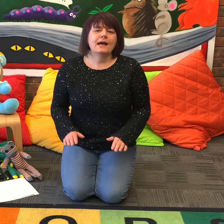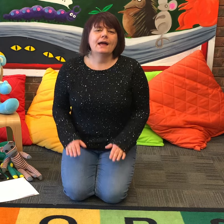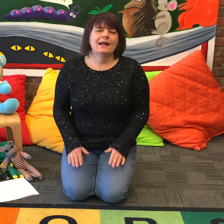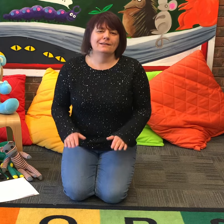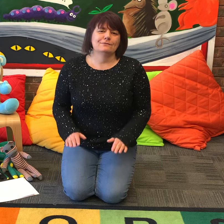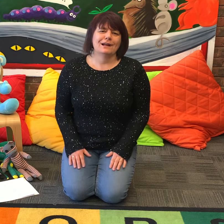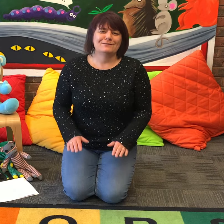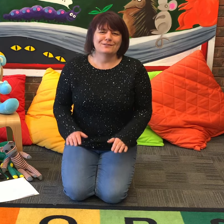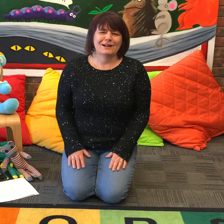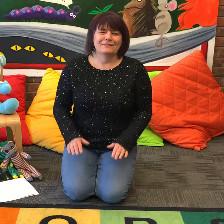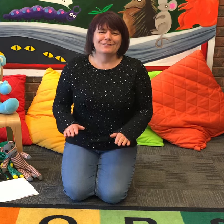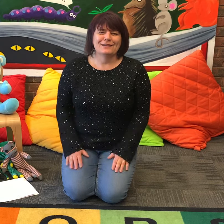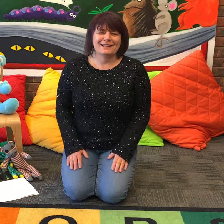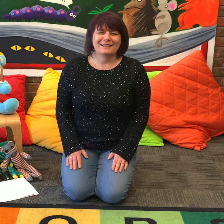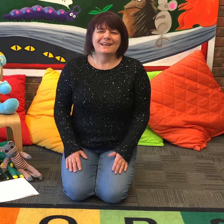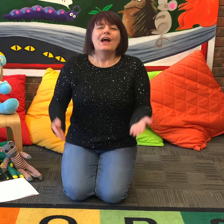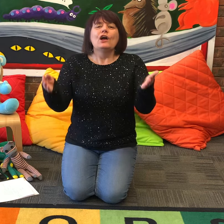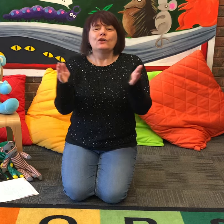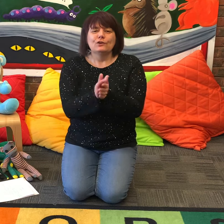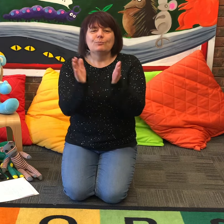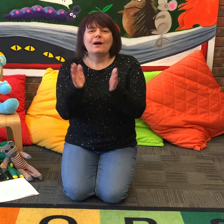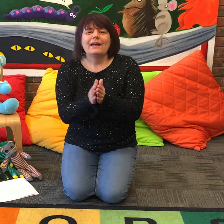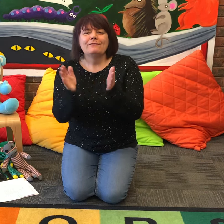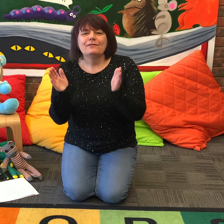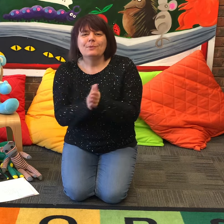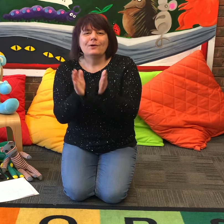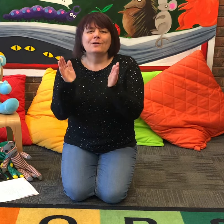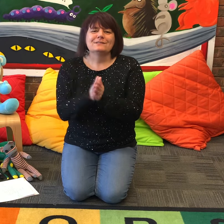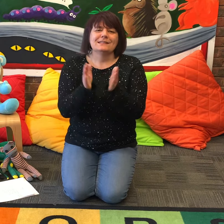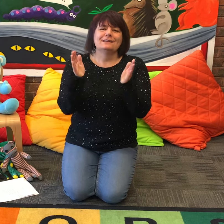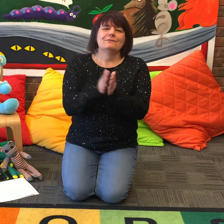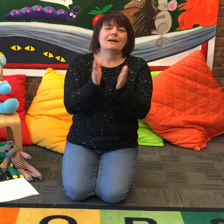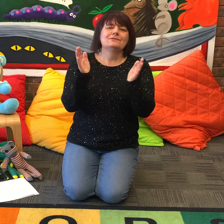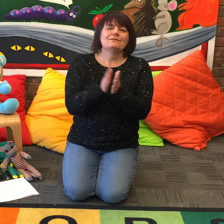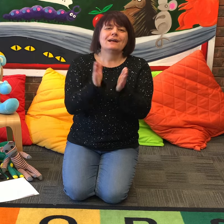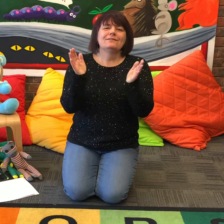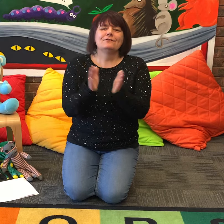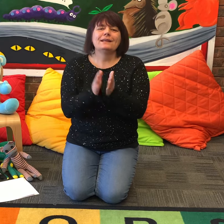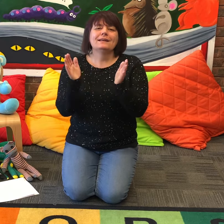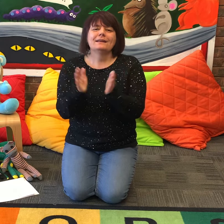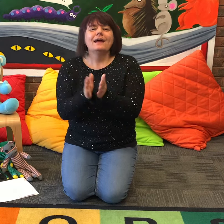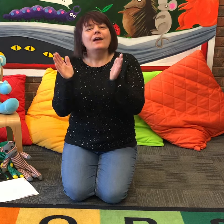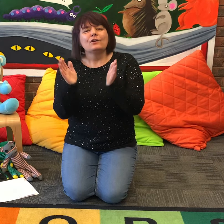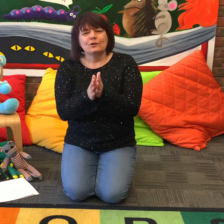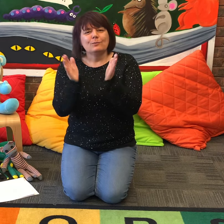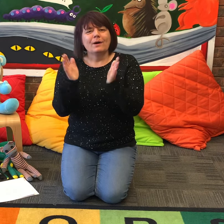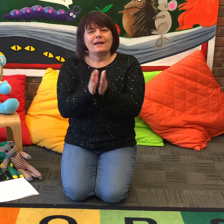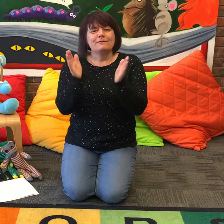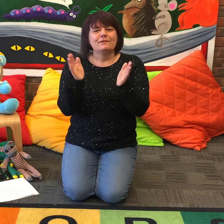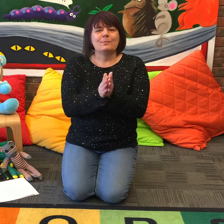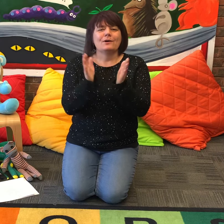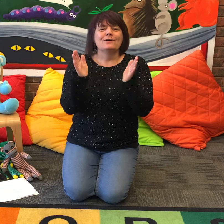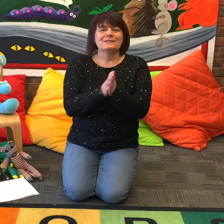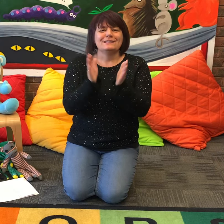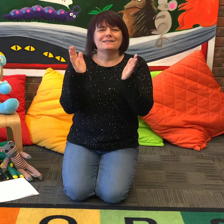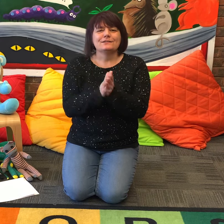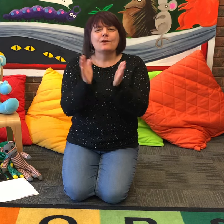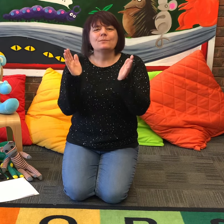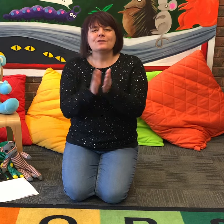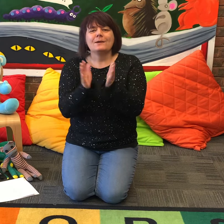1, 2, 3, 4, 5, 6, 7, 8, 9, 10, round and round the ring. Goodbye, everybody, round and round the ring. Goodbye, everybody, there's no more time to